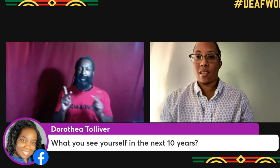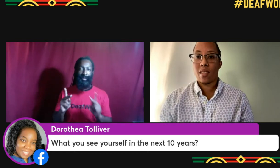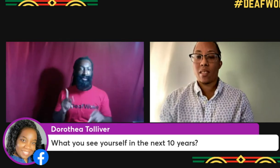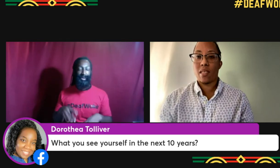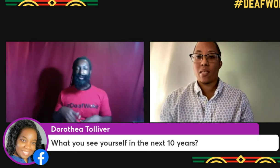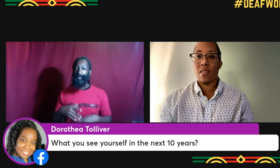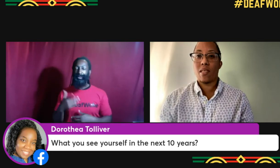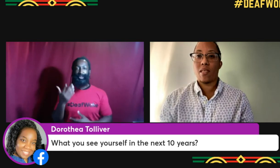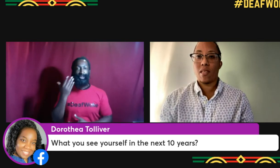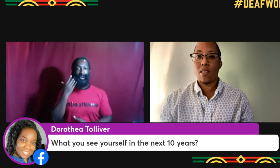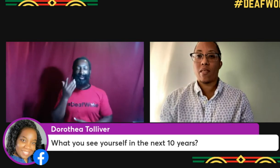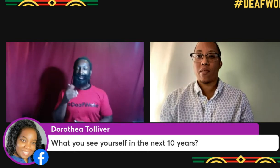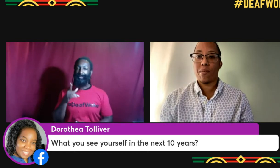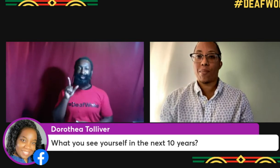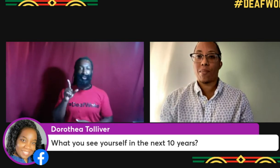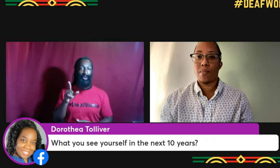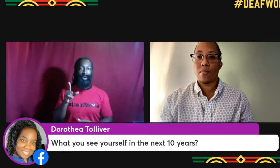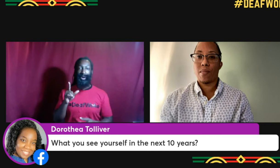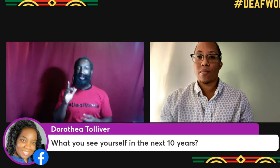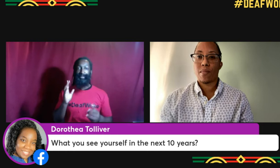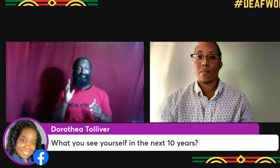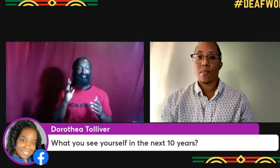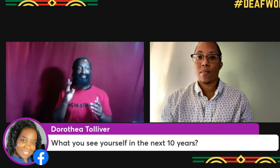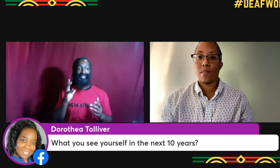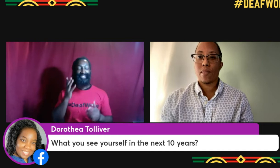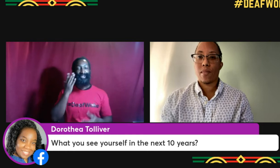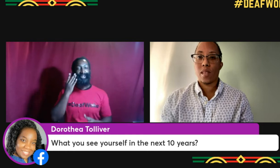I think you're a perfect role model for the people.